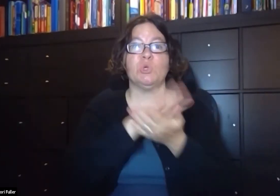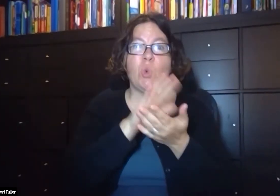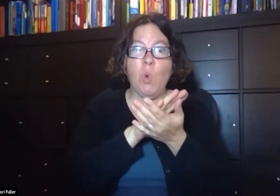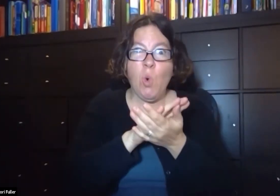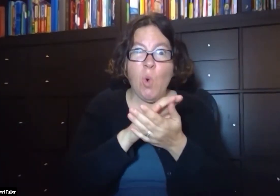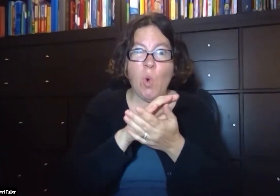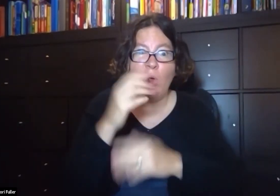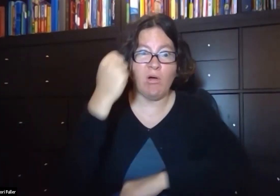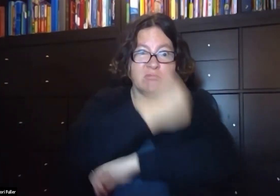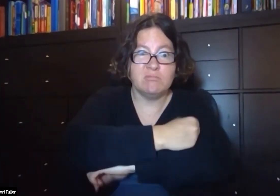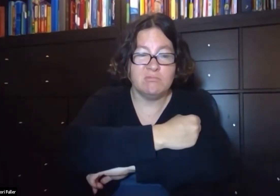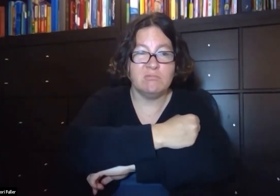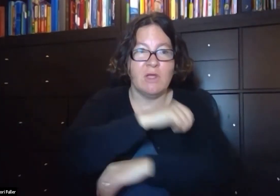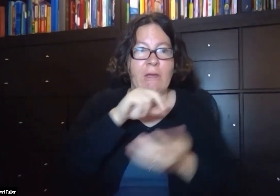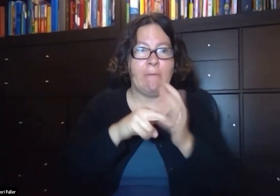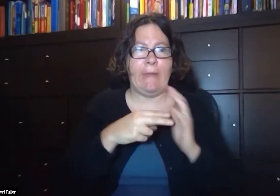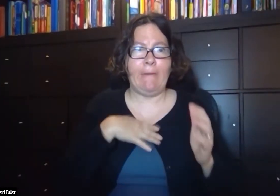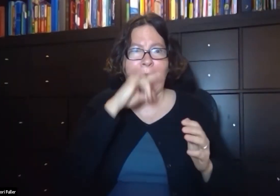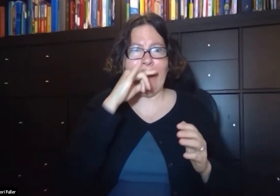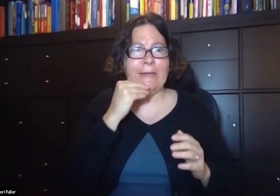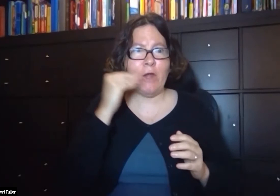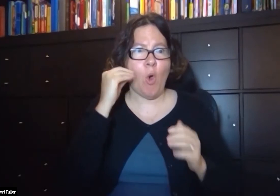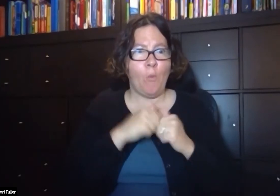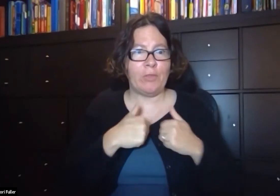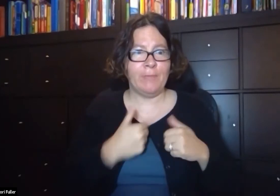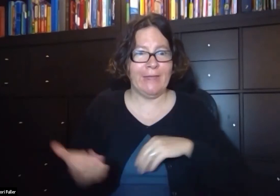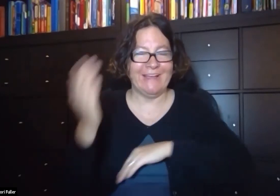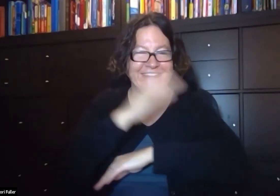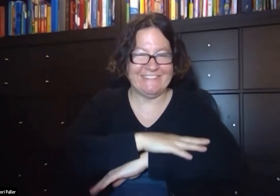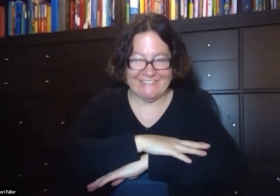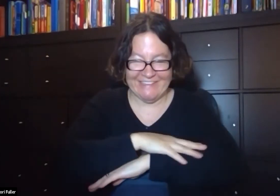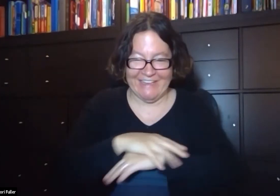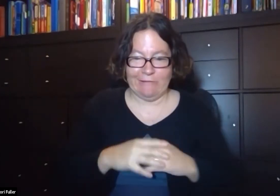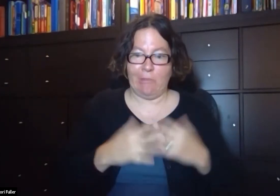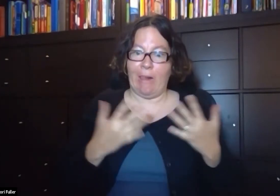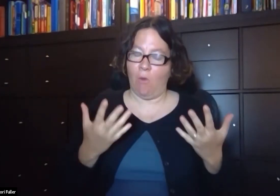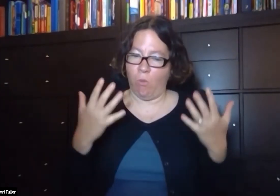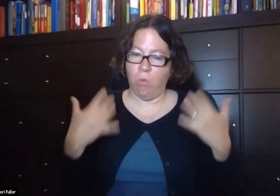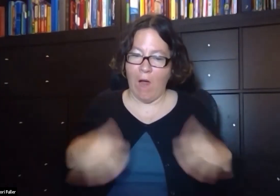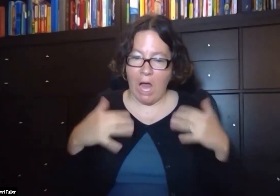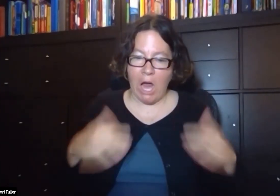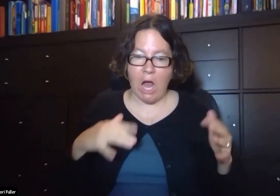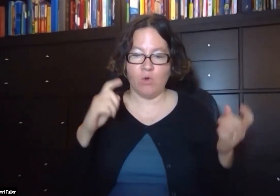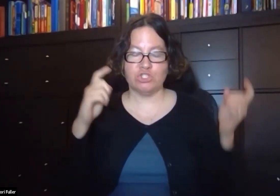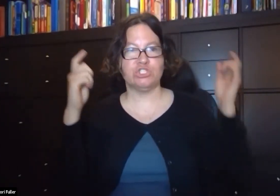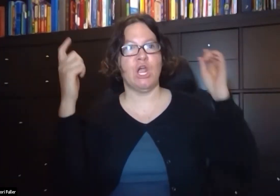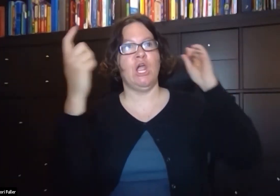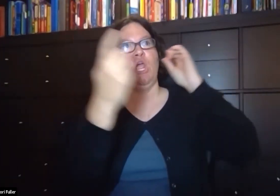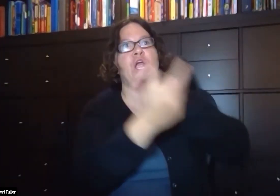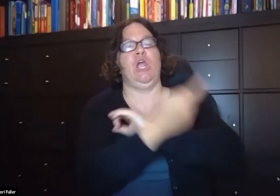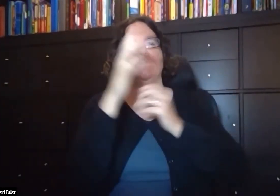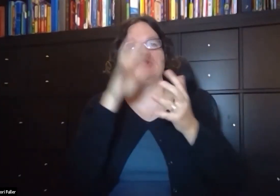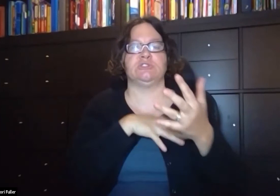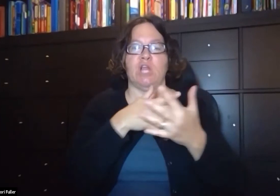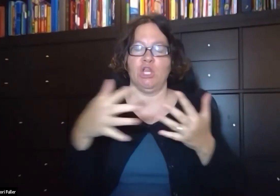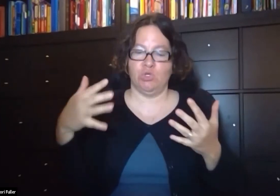places have shut down or even schools have closed. So that means my children have been at home with me